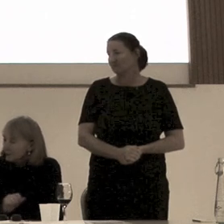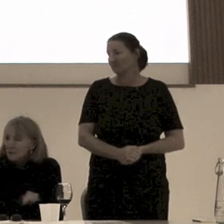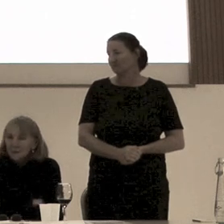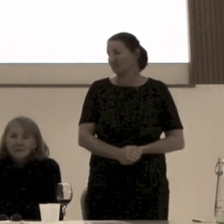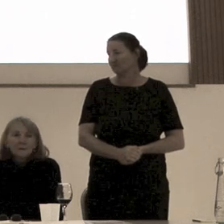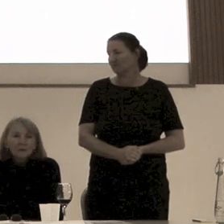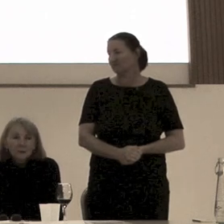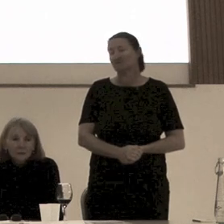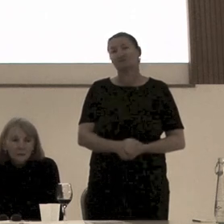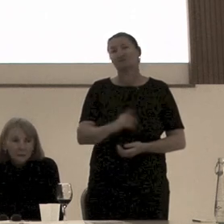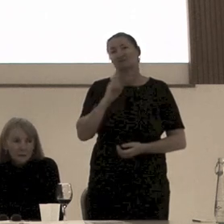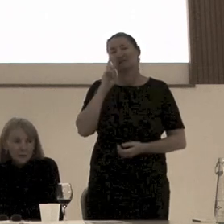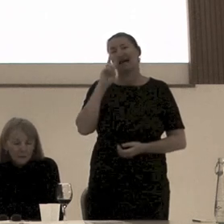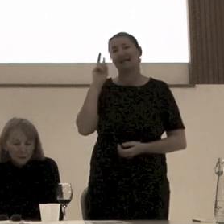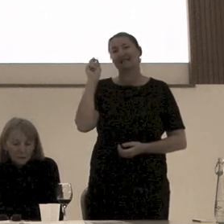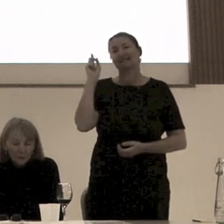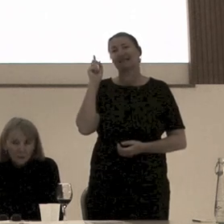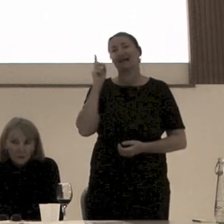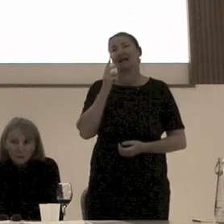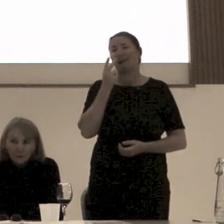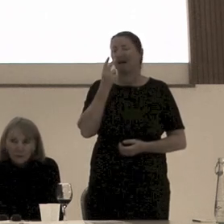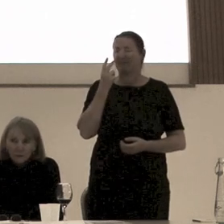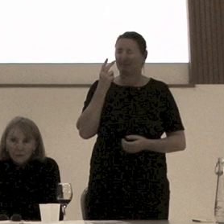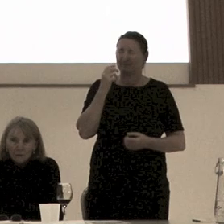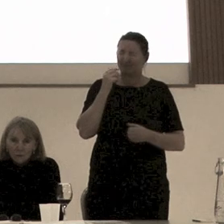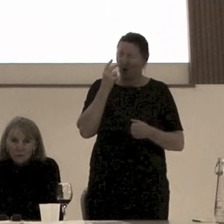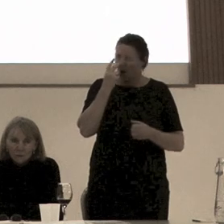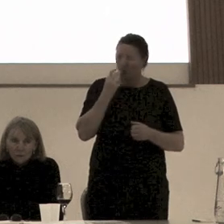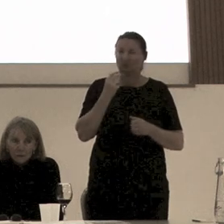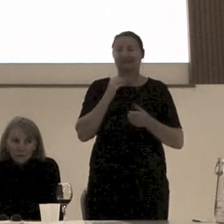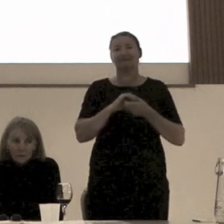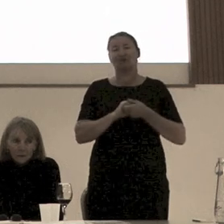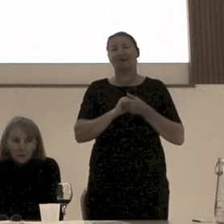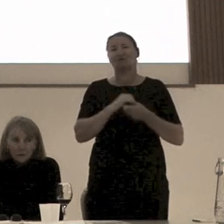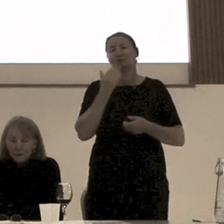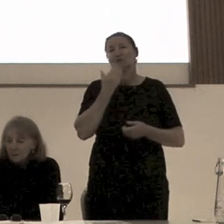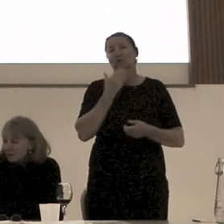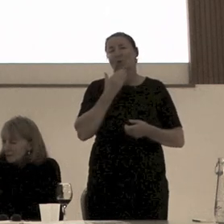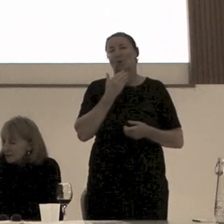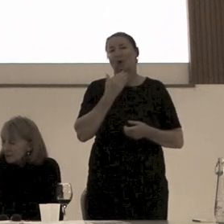And Shirley is my second oldest friend from school.